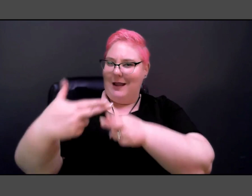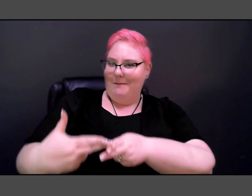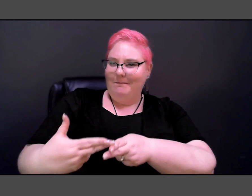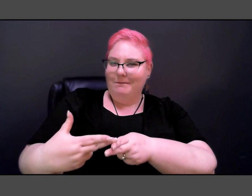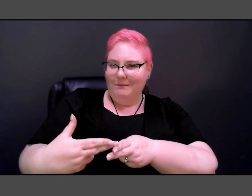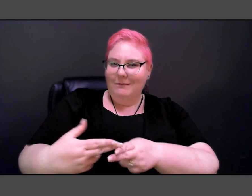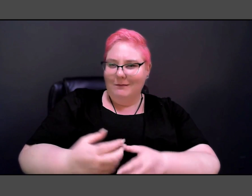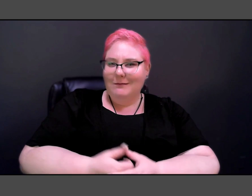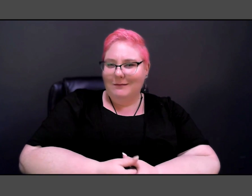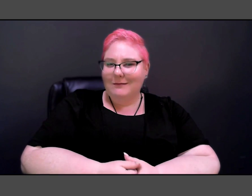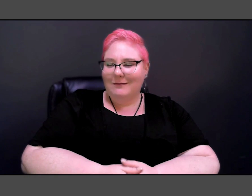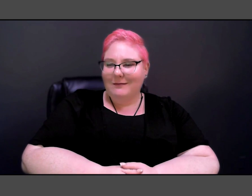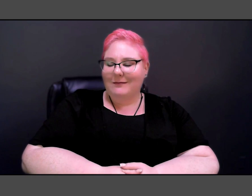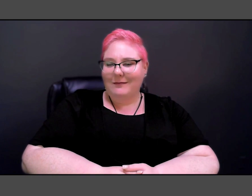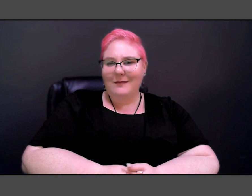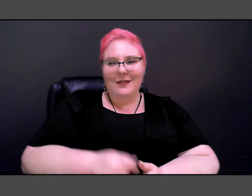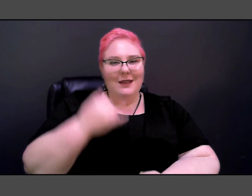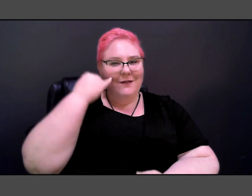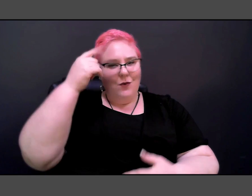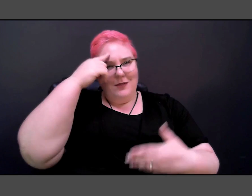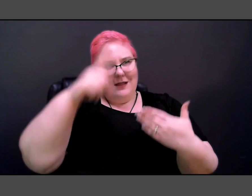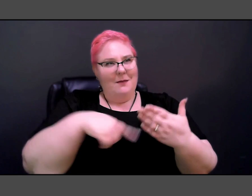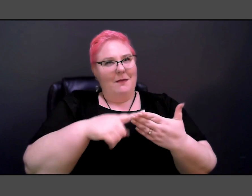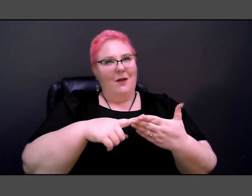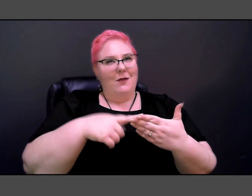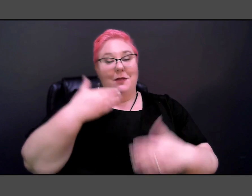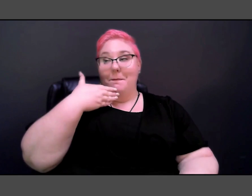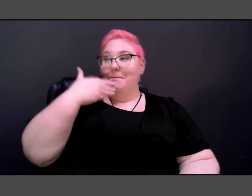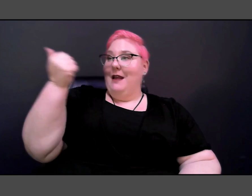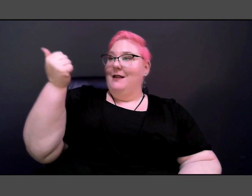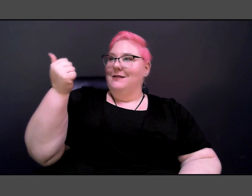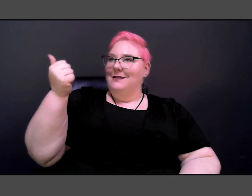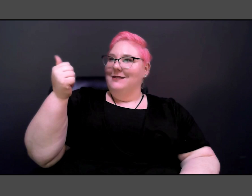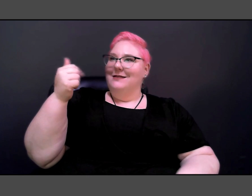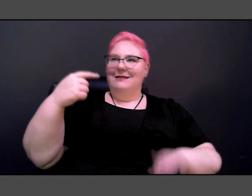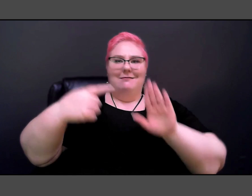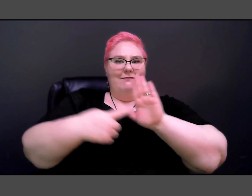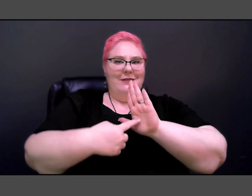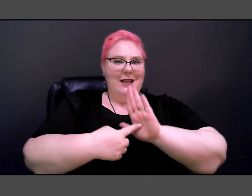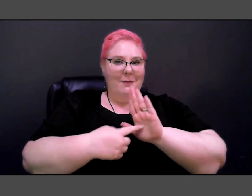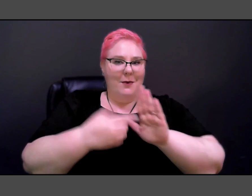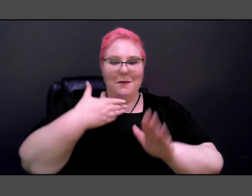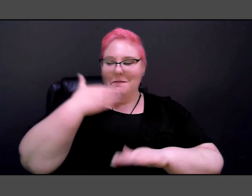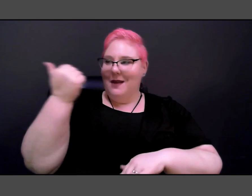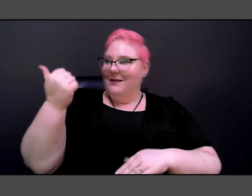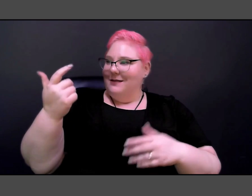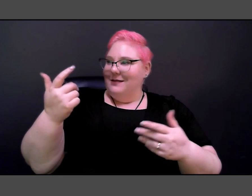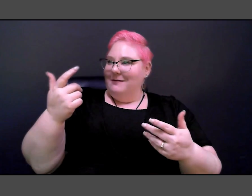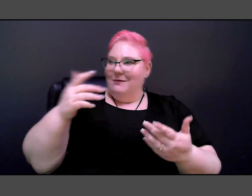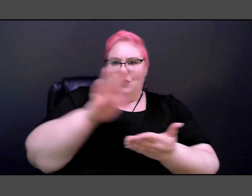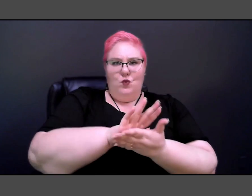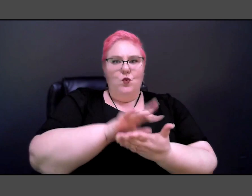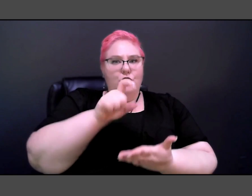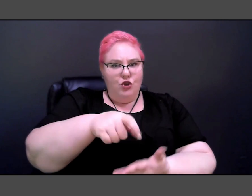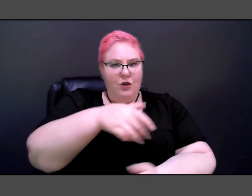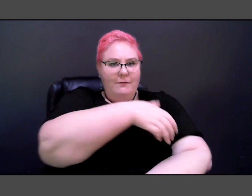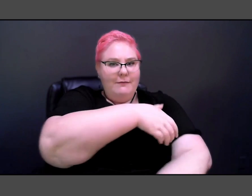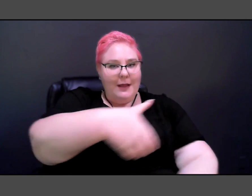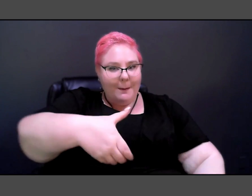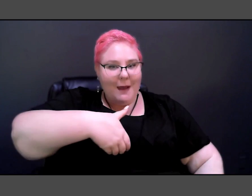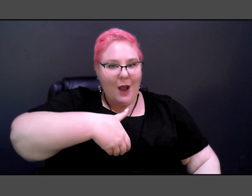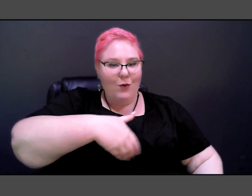When you think about what, in the best instance, even school should be empowering, but that's not what this